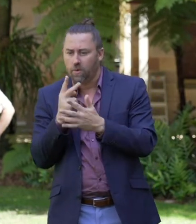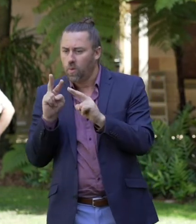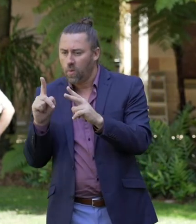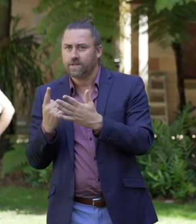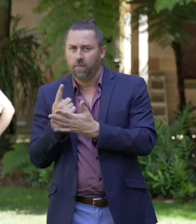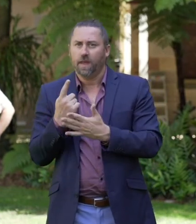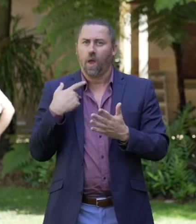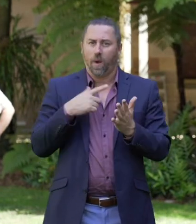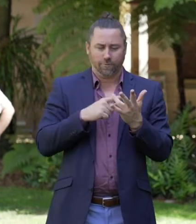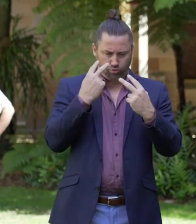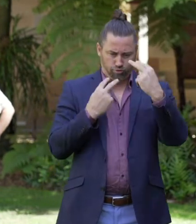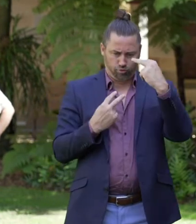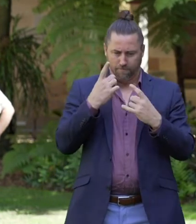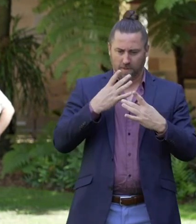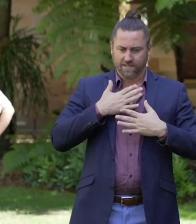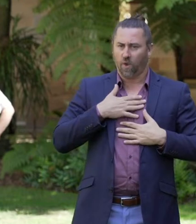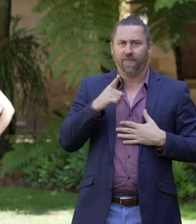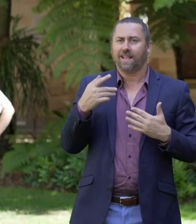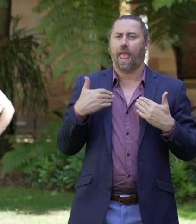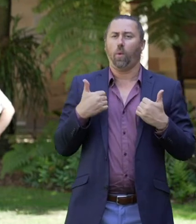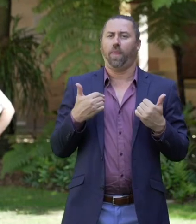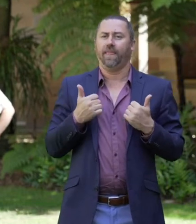that we live in. But we all,